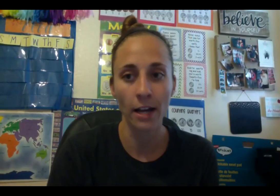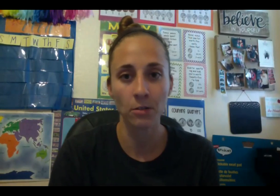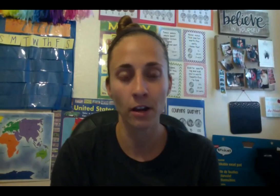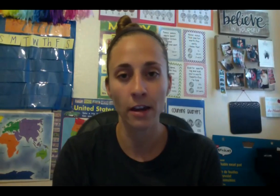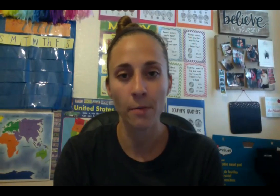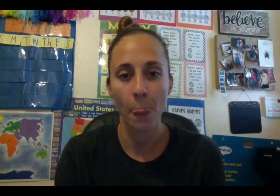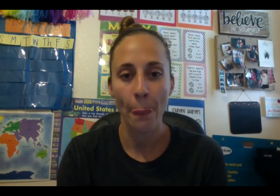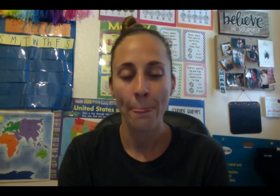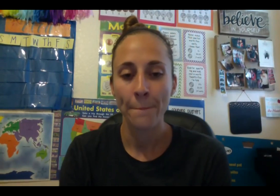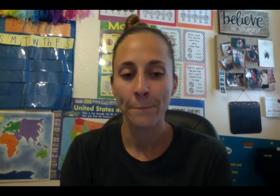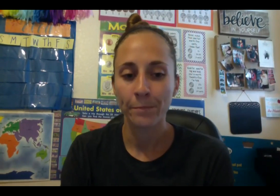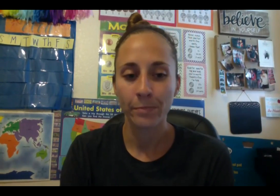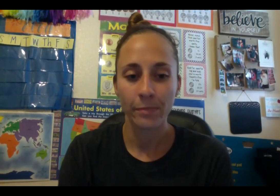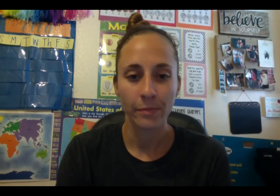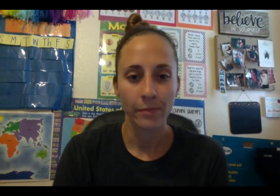you guys, okay?